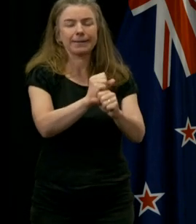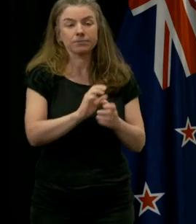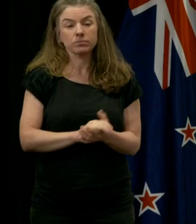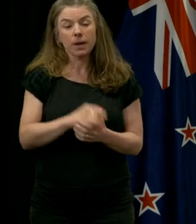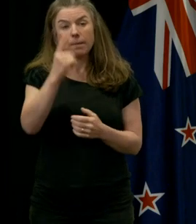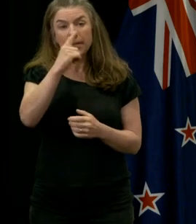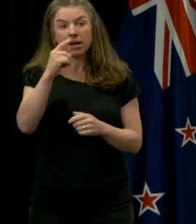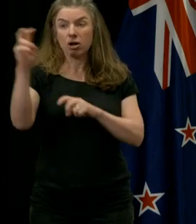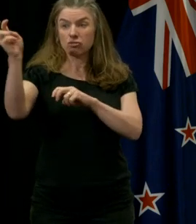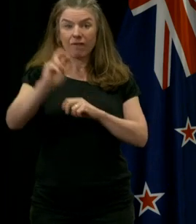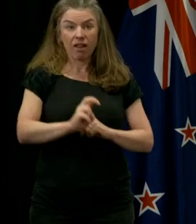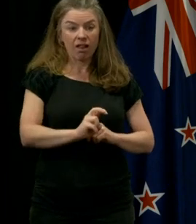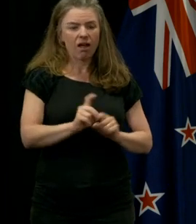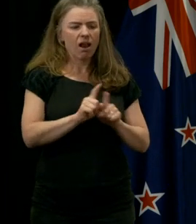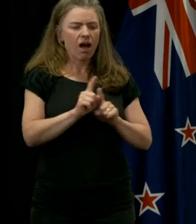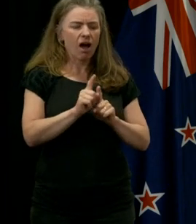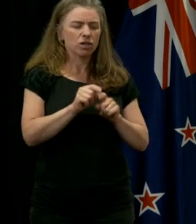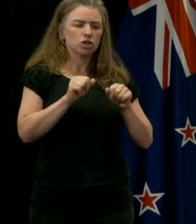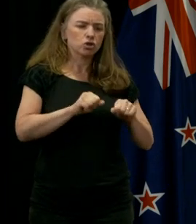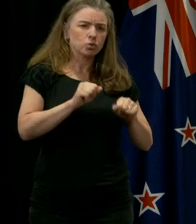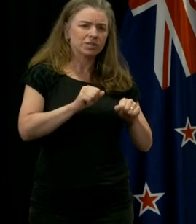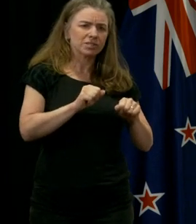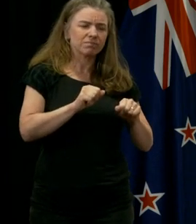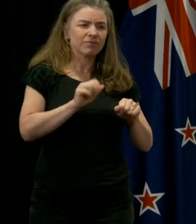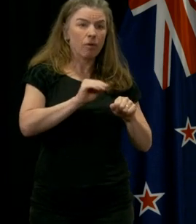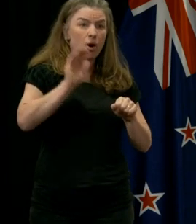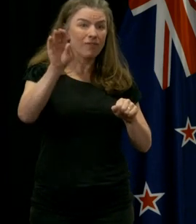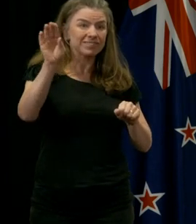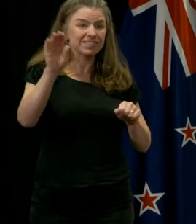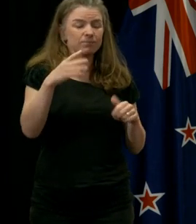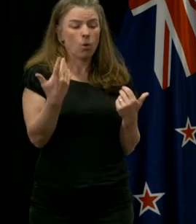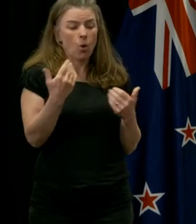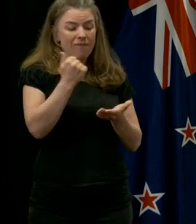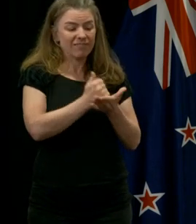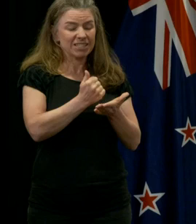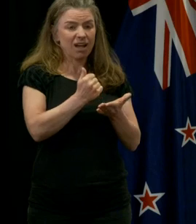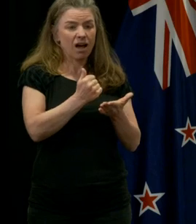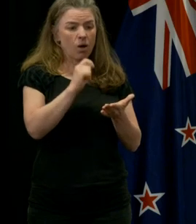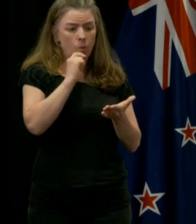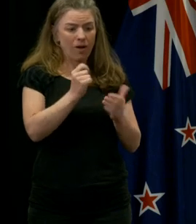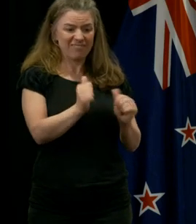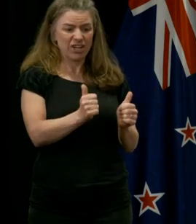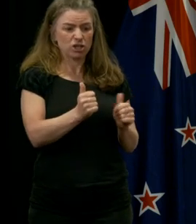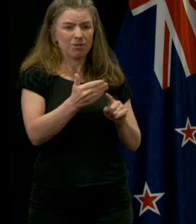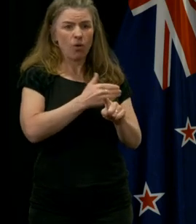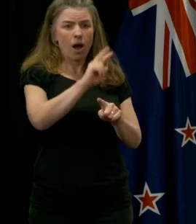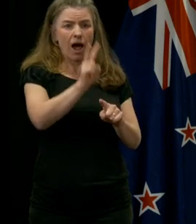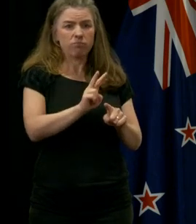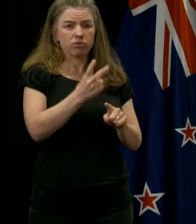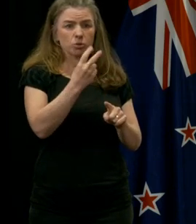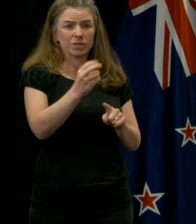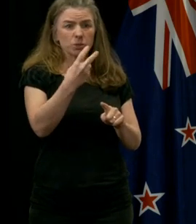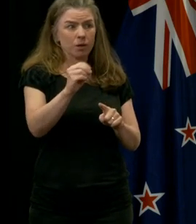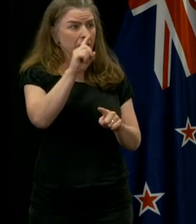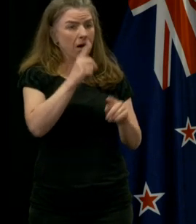with a temporary work, student visa, interim and limited visa expiring before 1 April 2020 who are unable